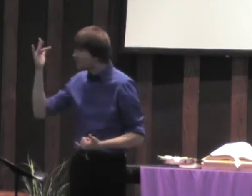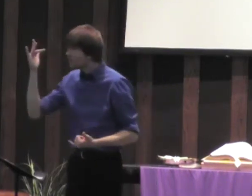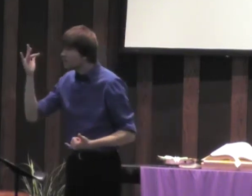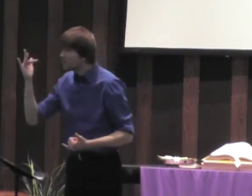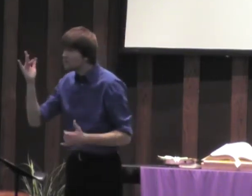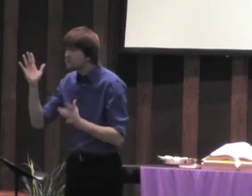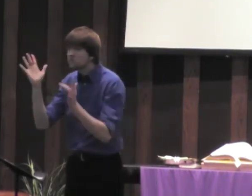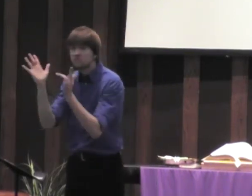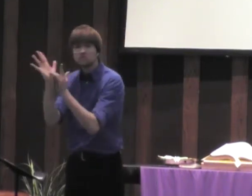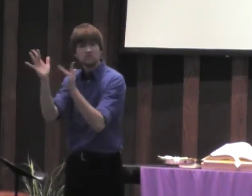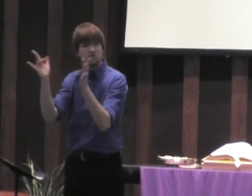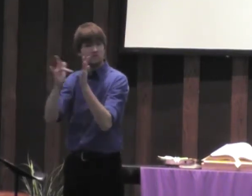understand me.